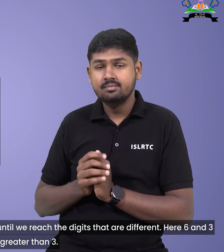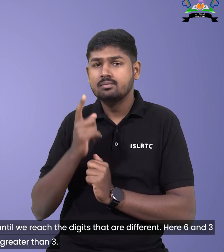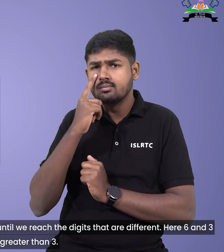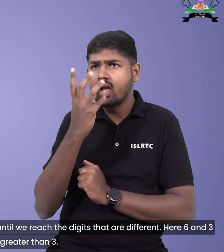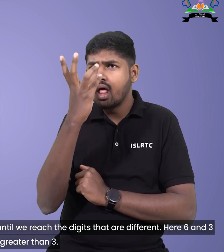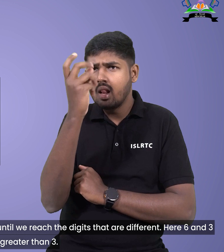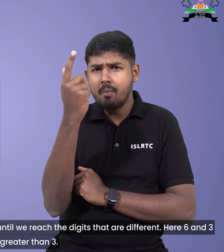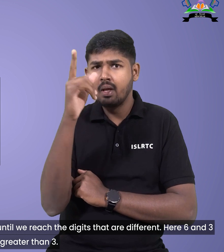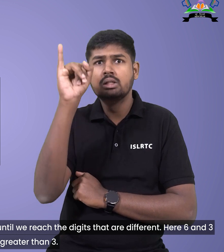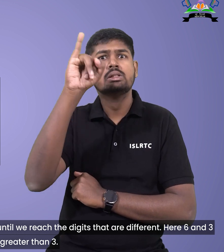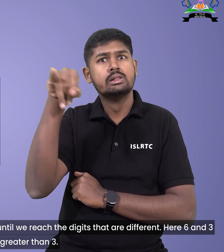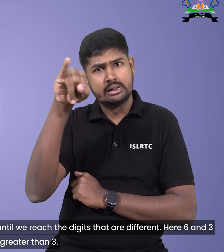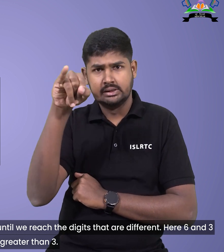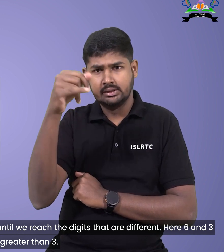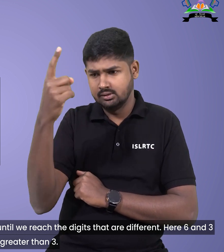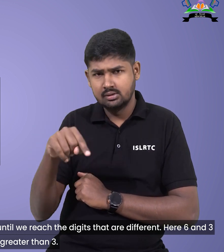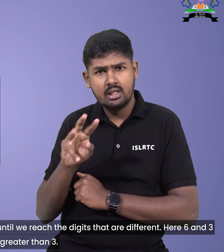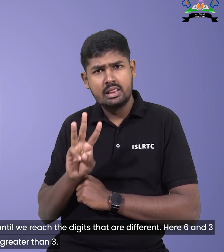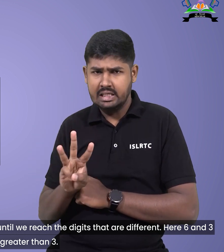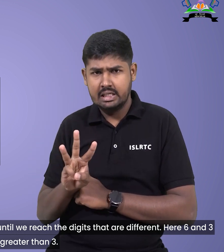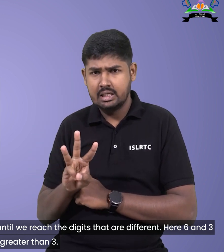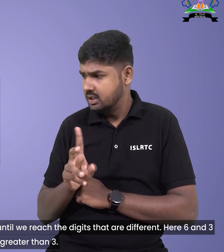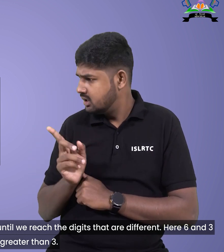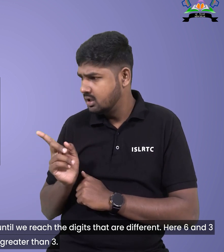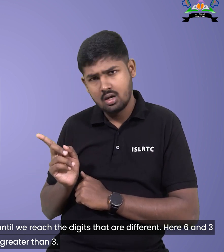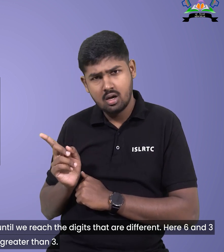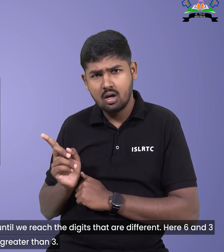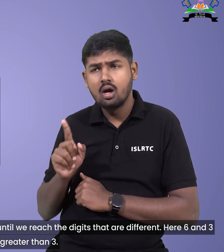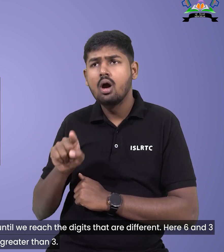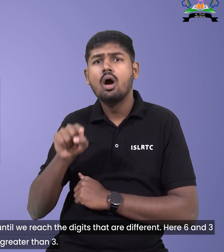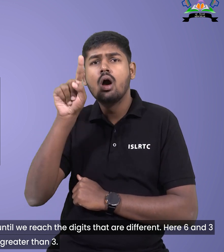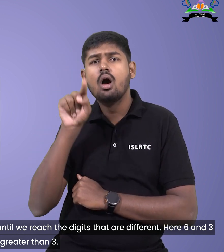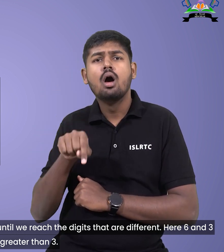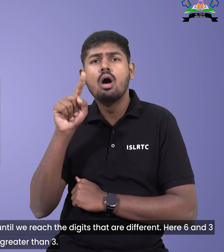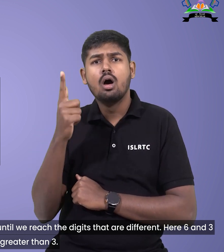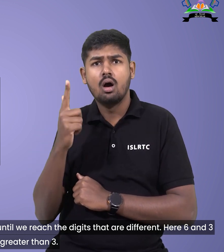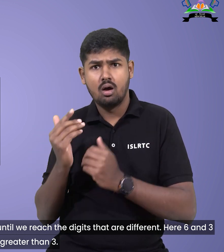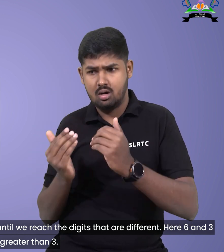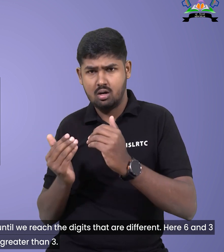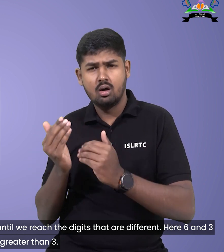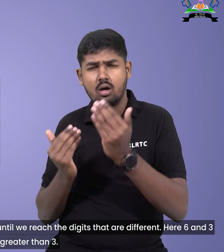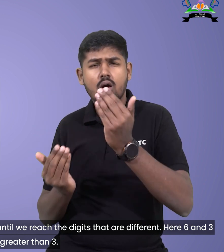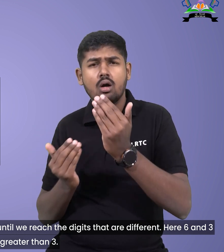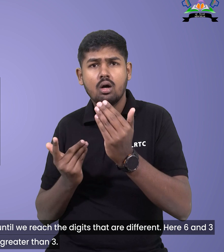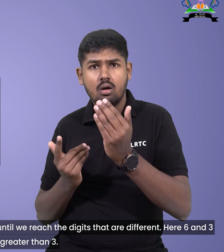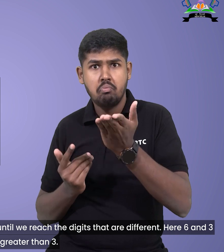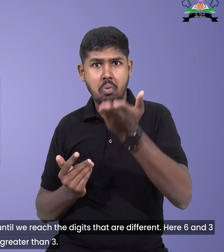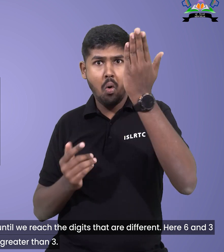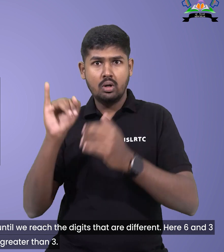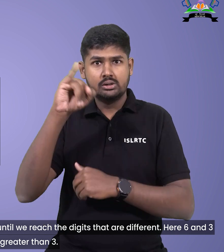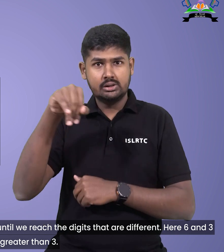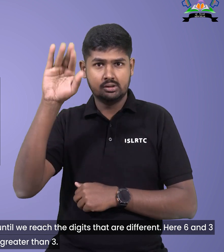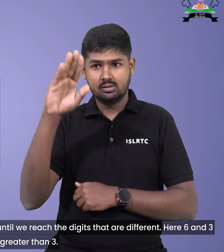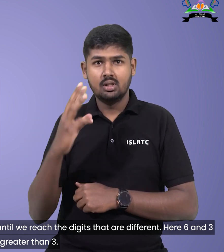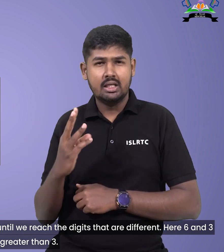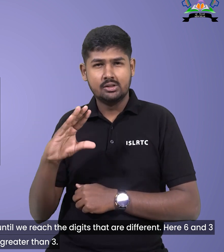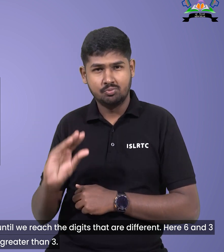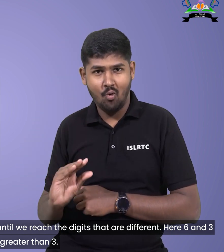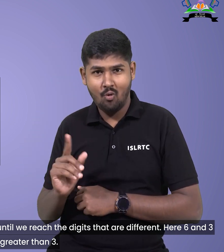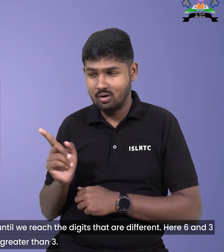know this as per the rule that we keep comparing digits until we reach the digits that are different. Here 6